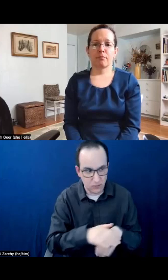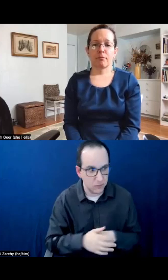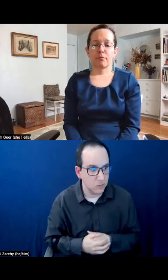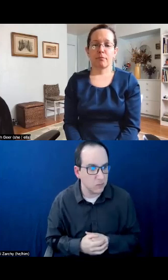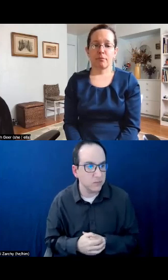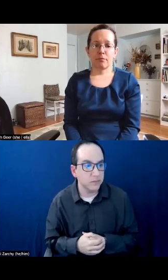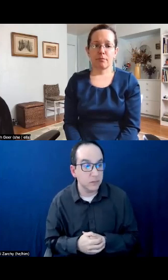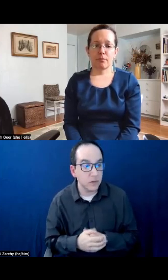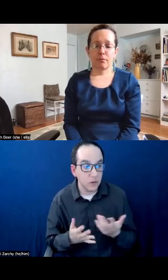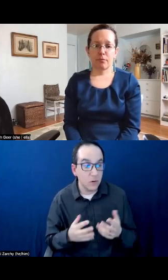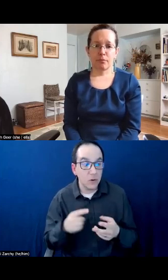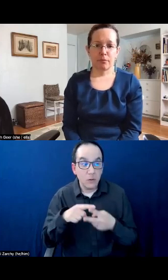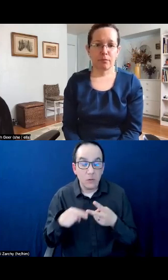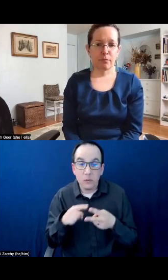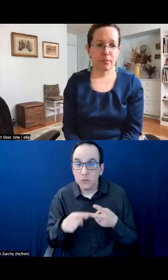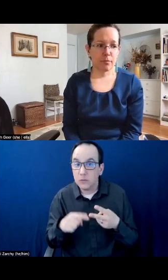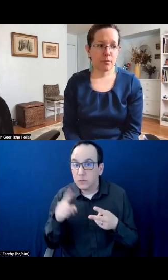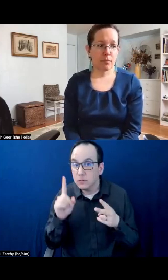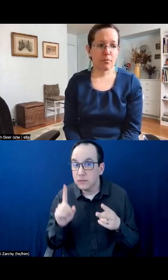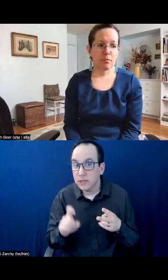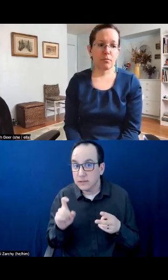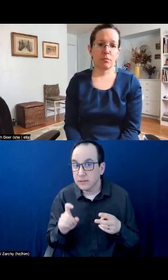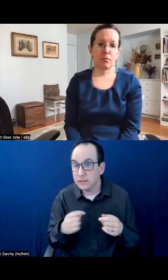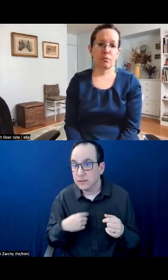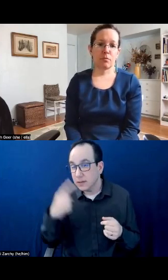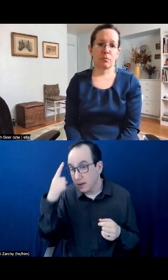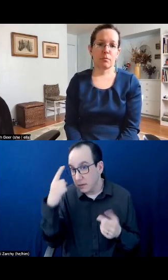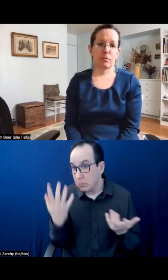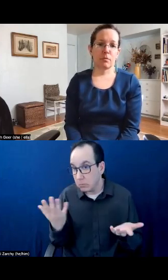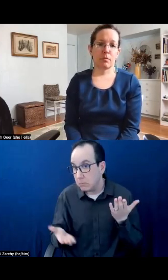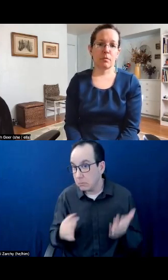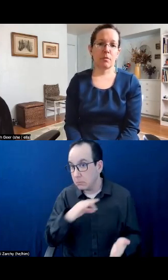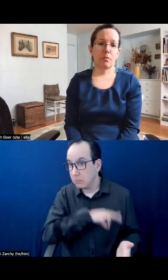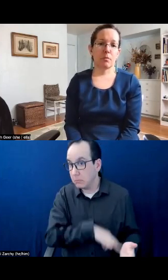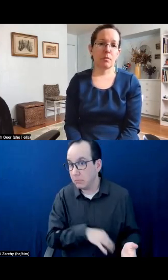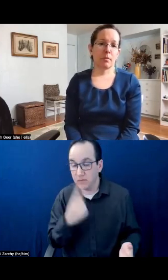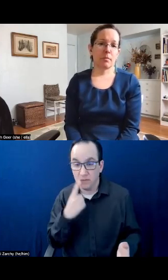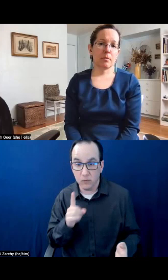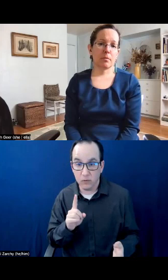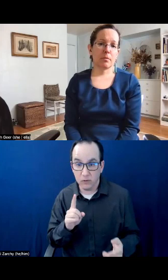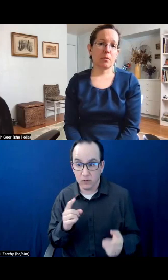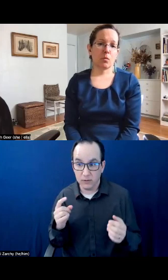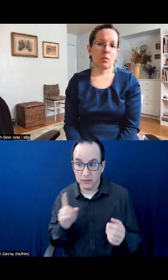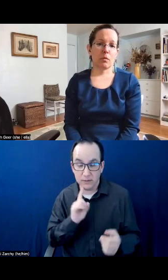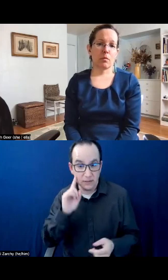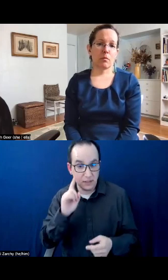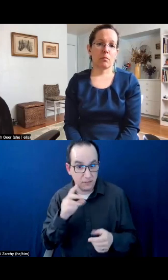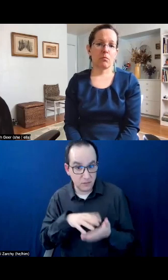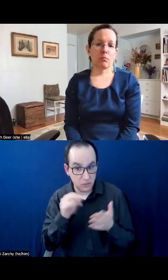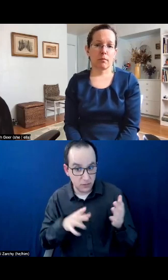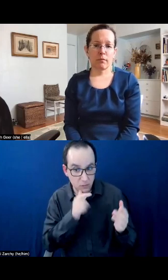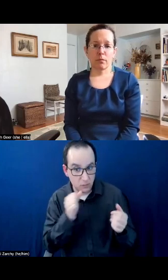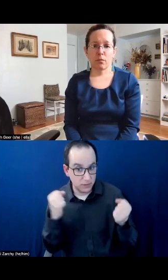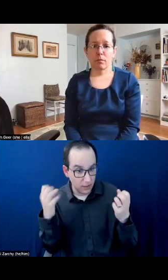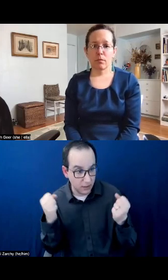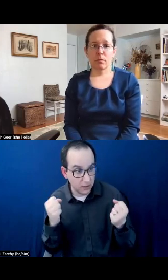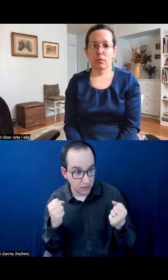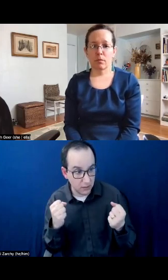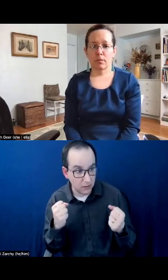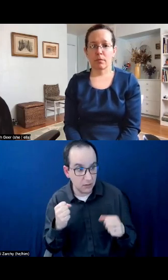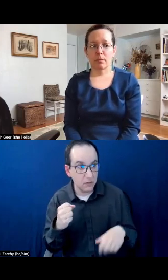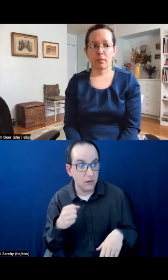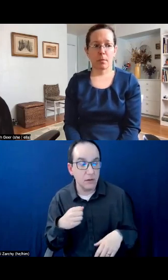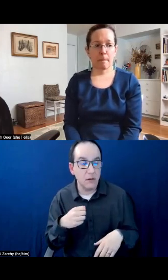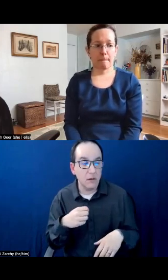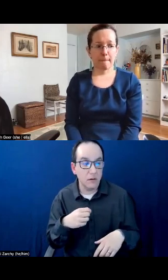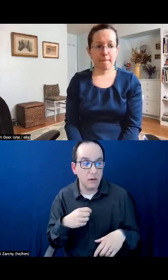been modified, aka it's been interpreted or translated from English. So there are a few that I think are beneficial for